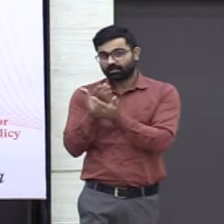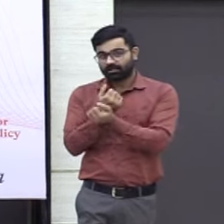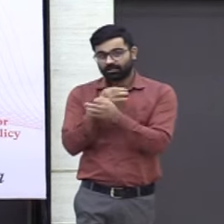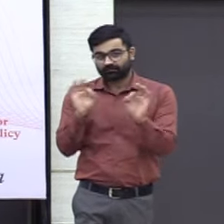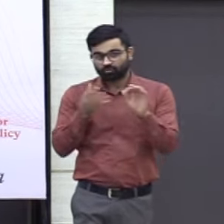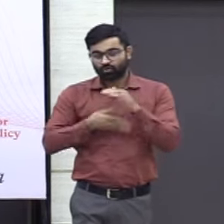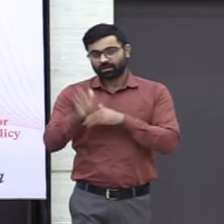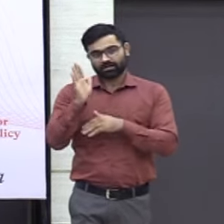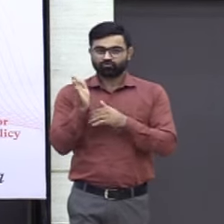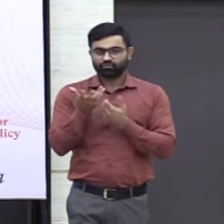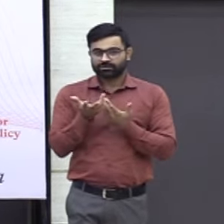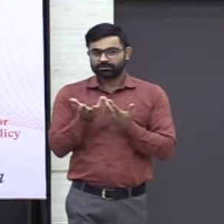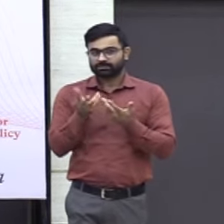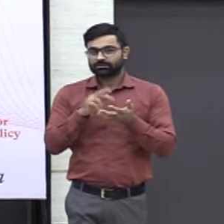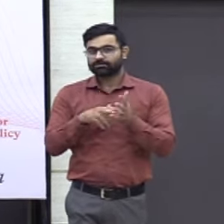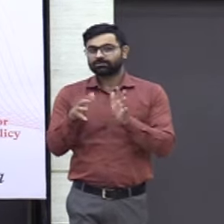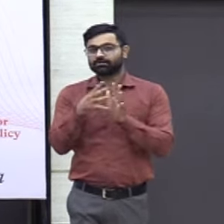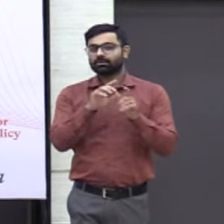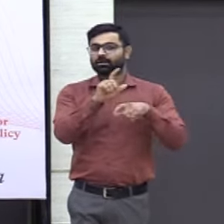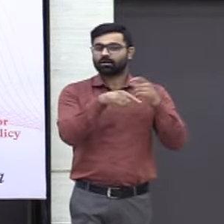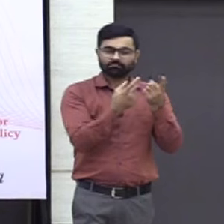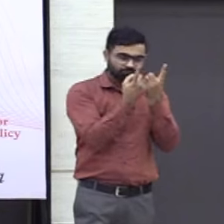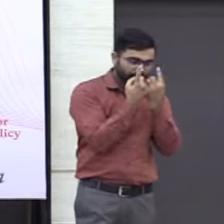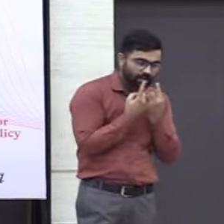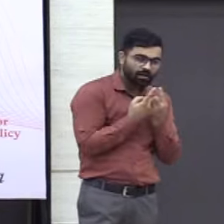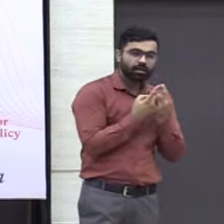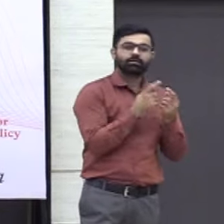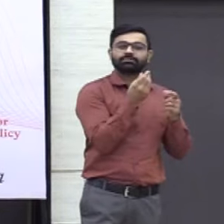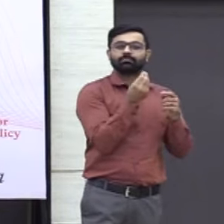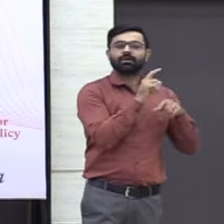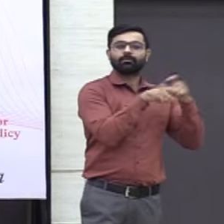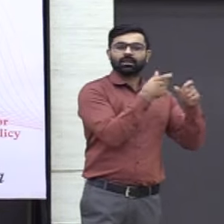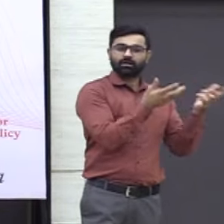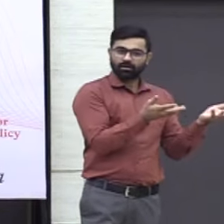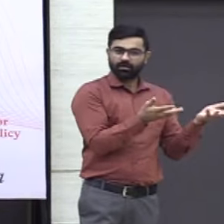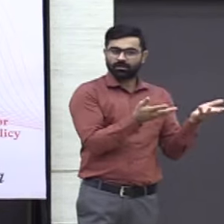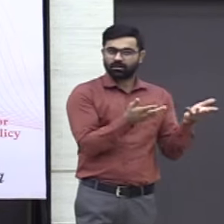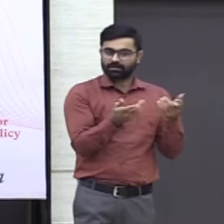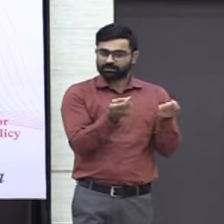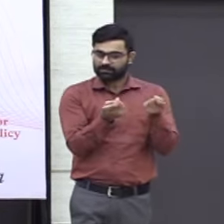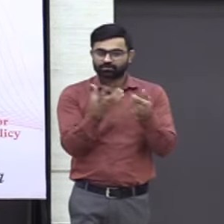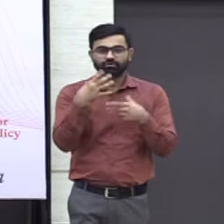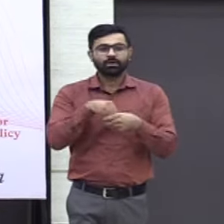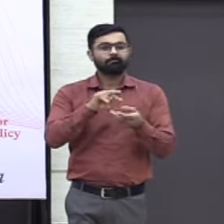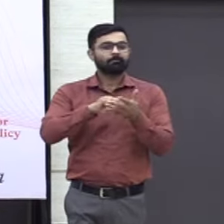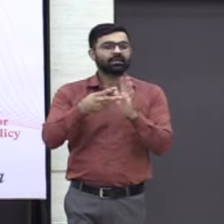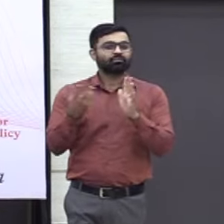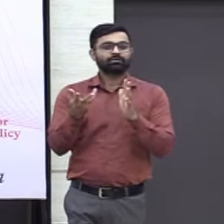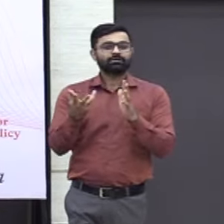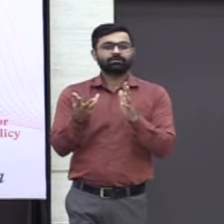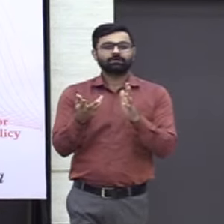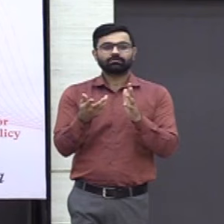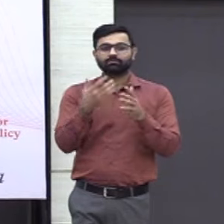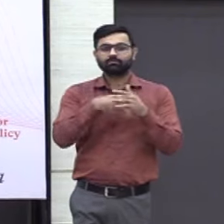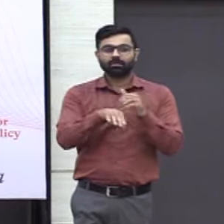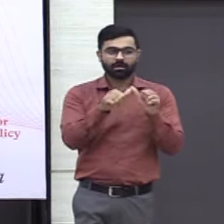condition for getting a bail, and that is to cooperate with the investigating agencies. So what does this cooperation actually mean? Like, what is the ambit